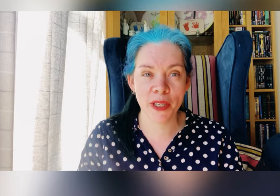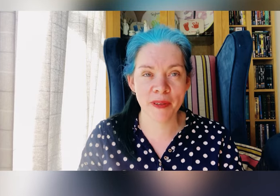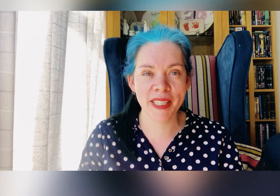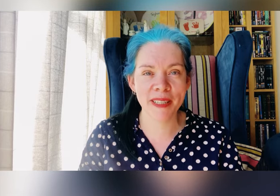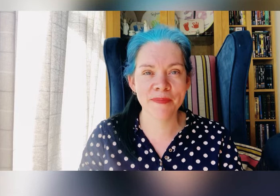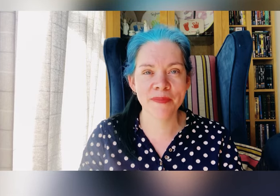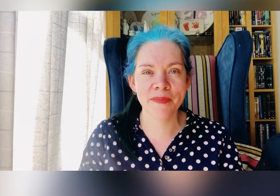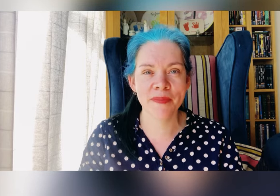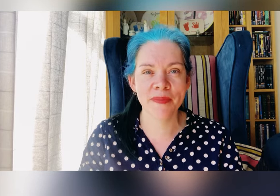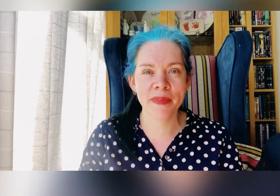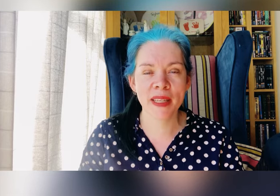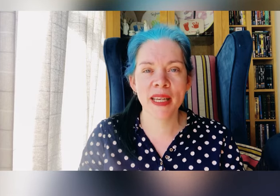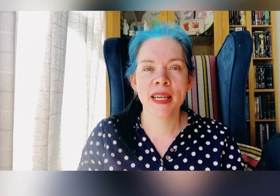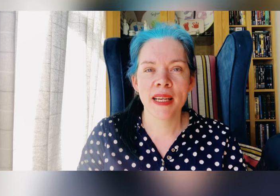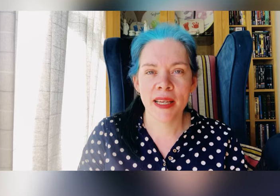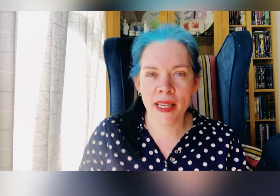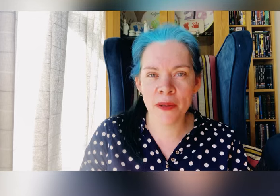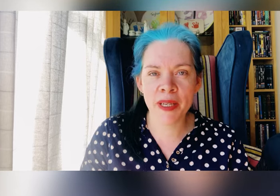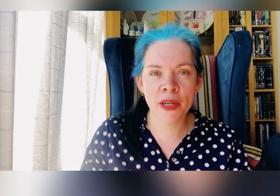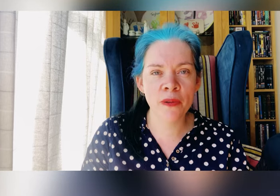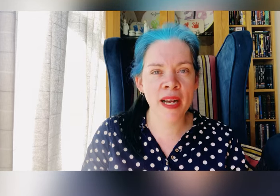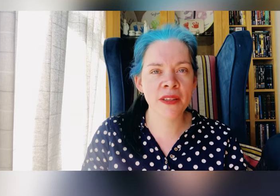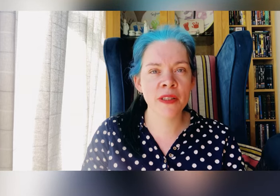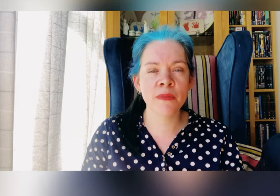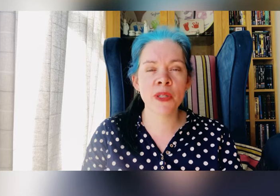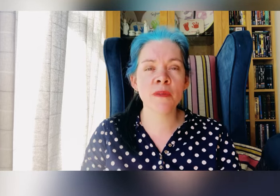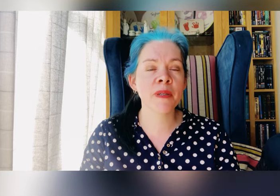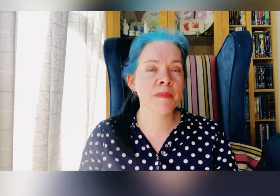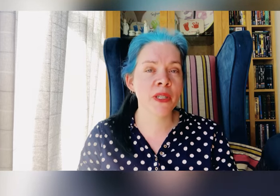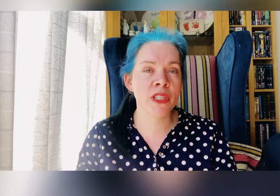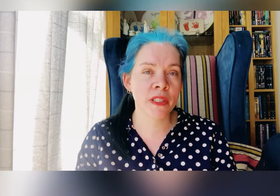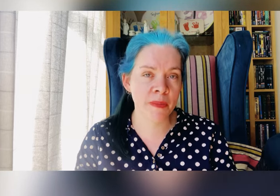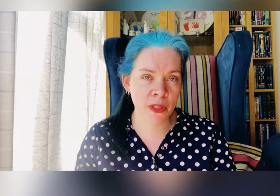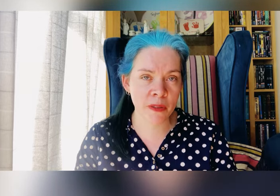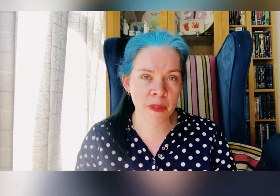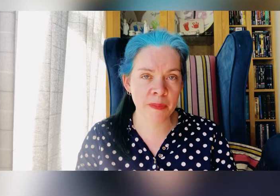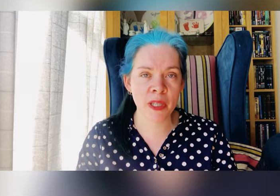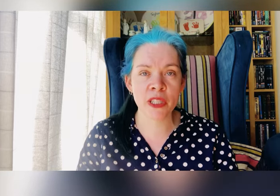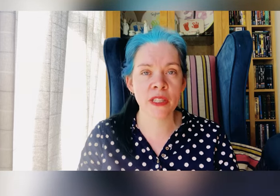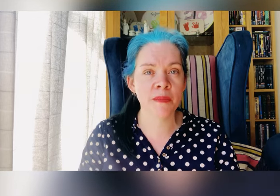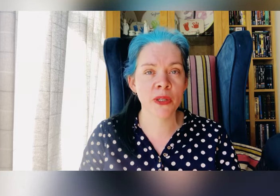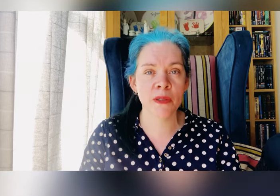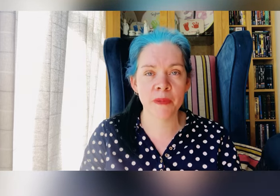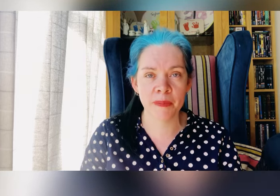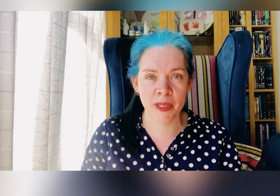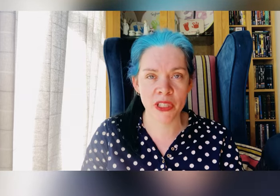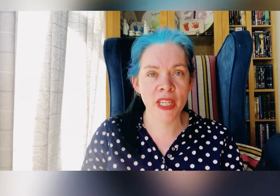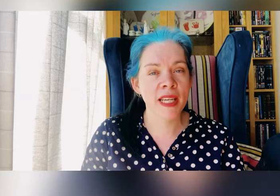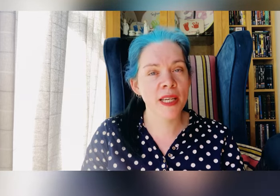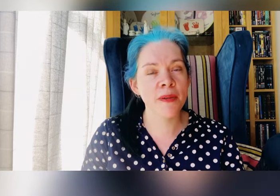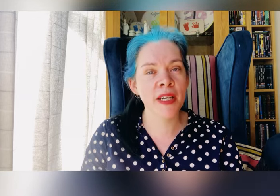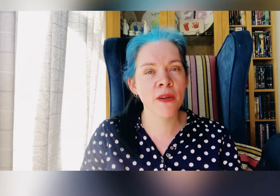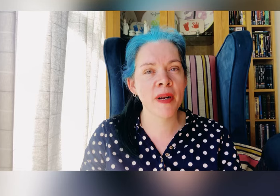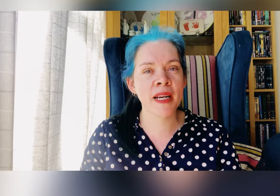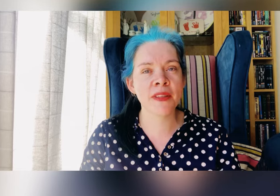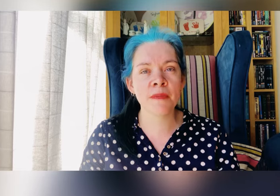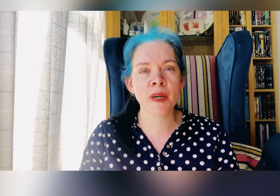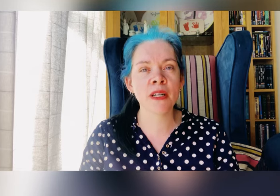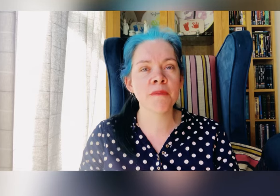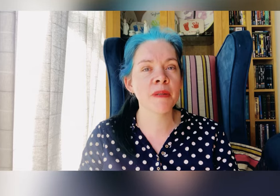ready? Here we go round the mulberry bush, the mulberry bush, the mulberry bush. Here we go round the mulberry bush